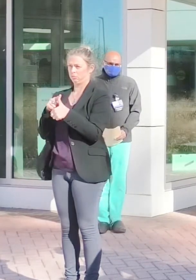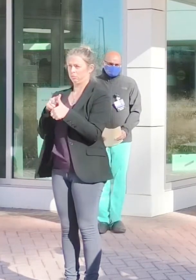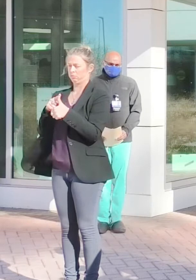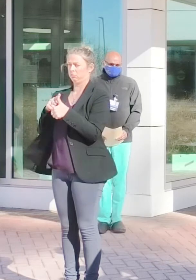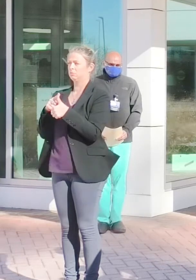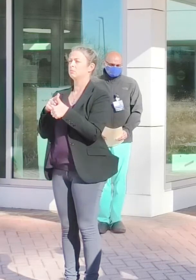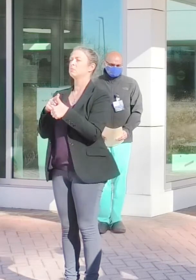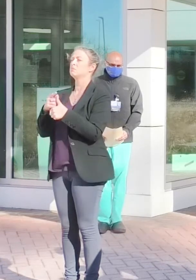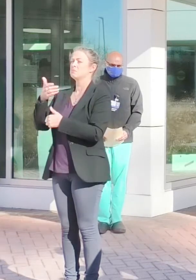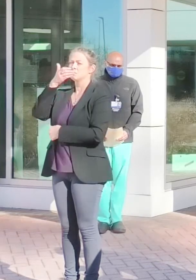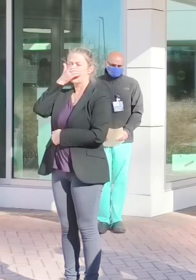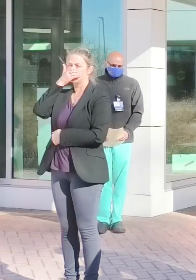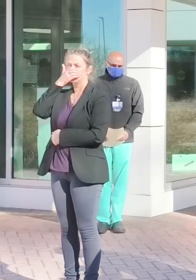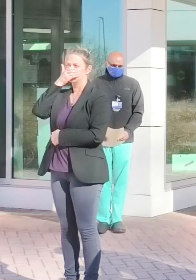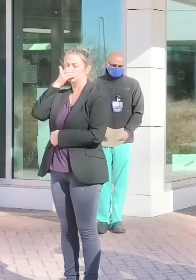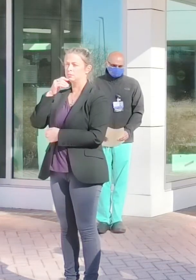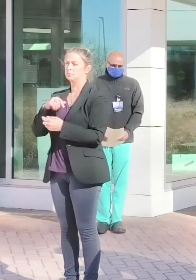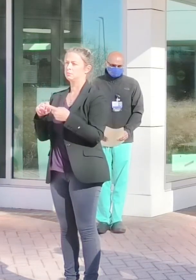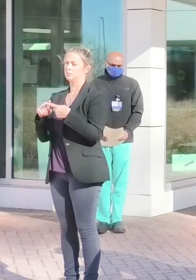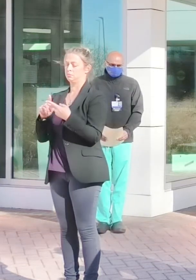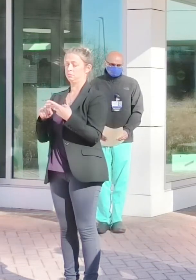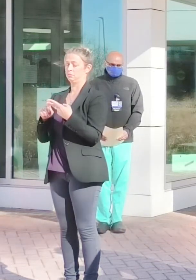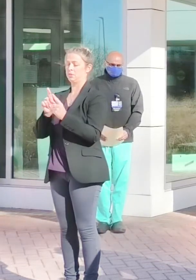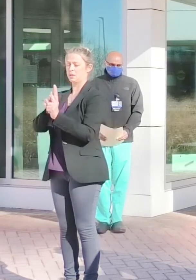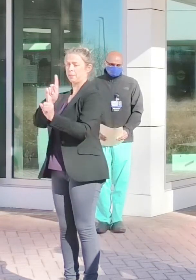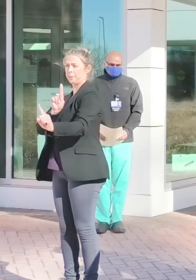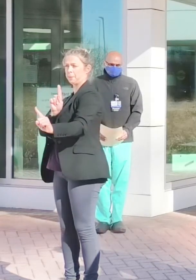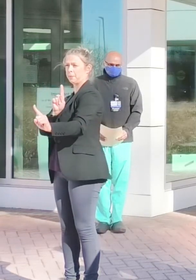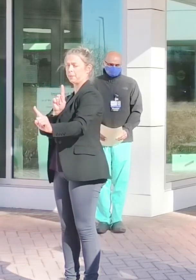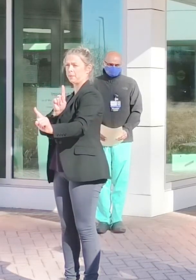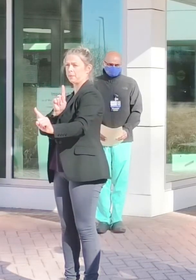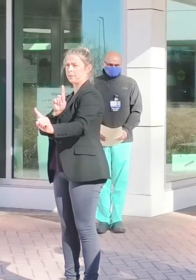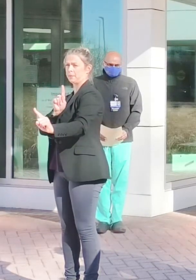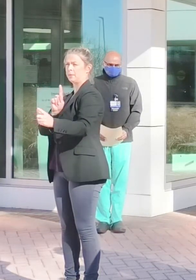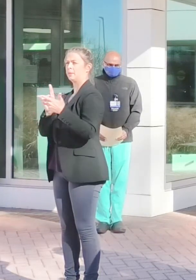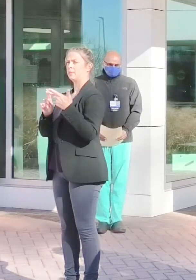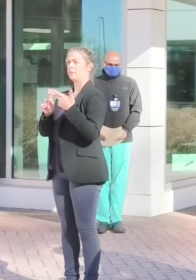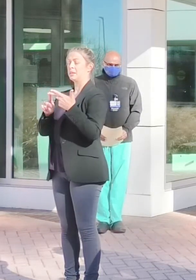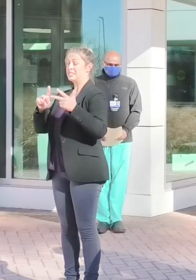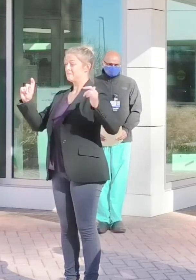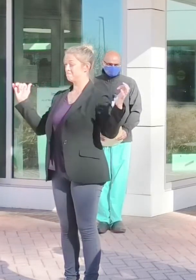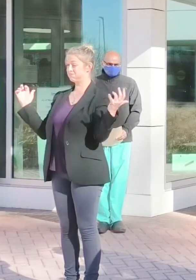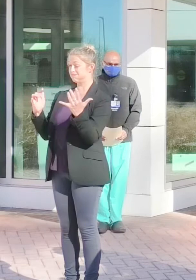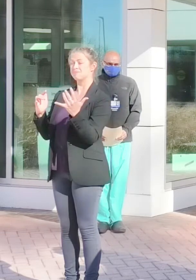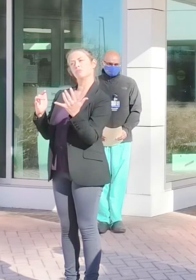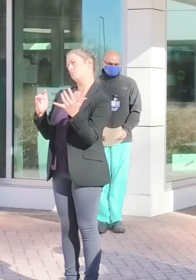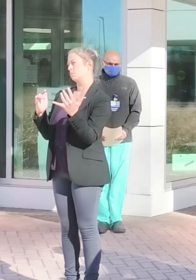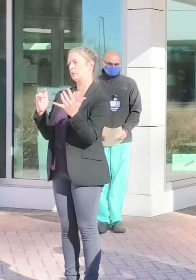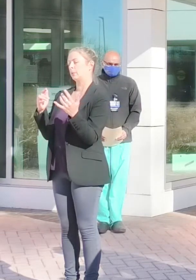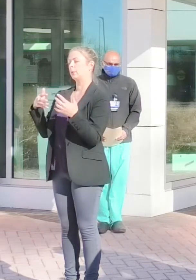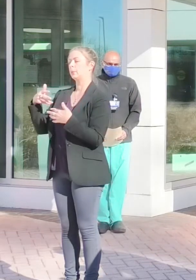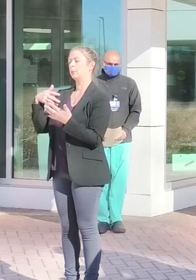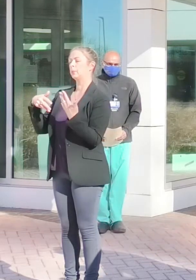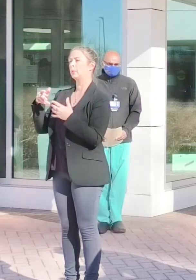remaining physically distant from others, and abiding by the group size guidance.